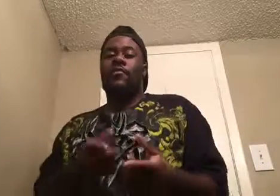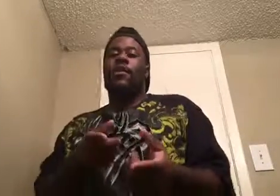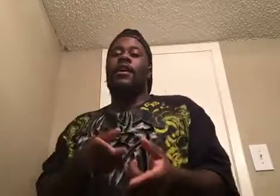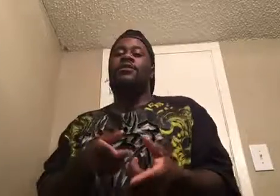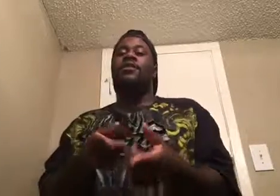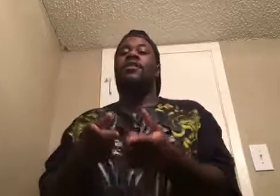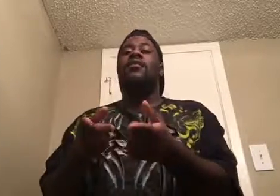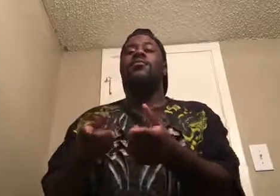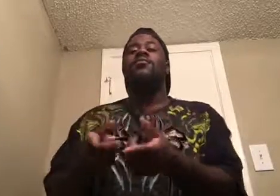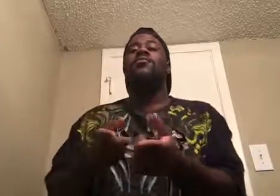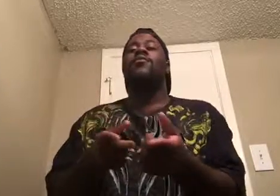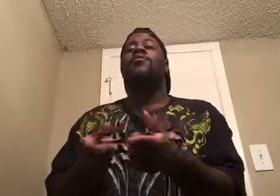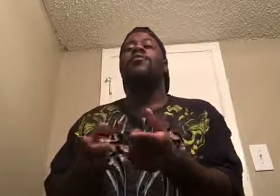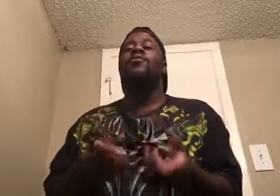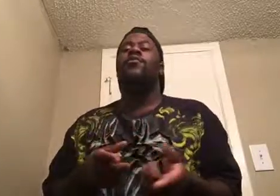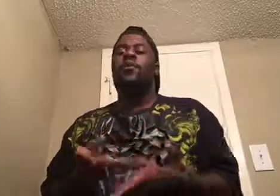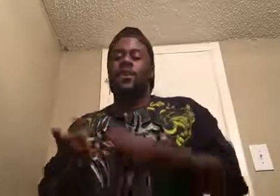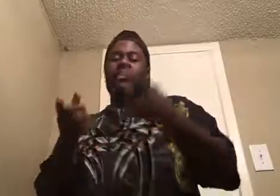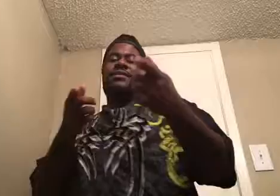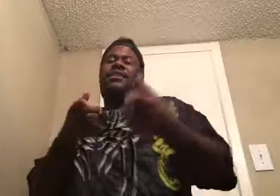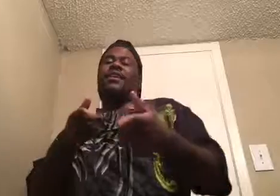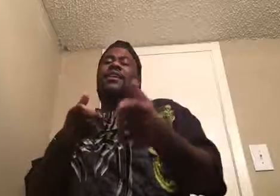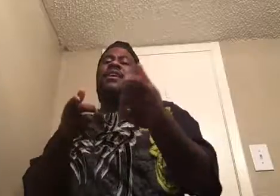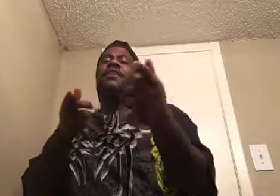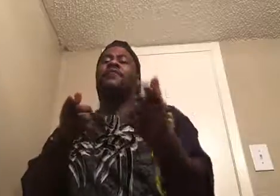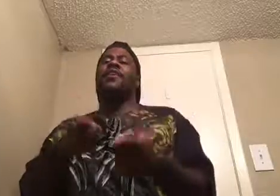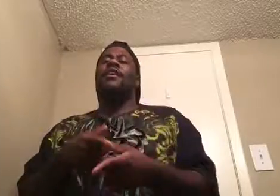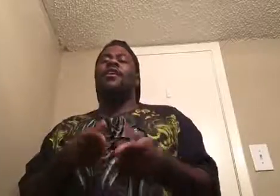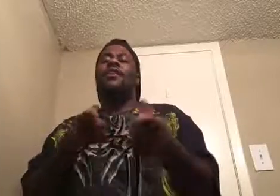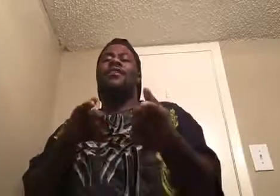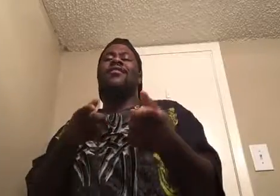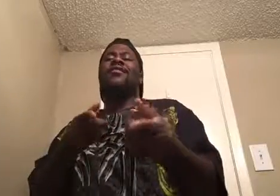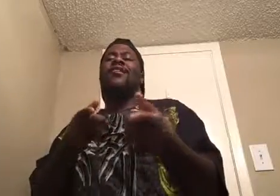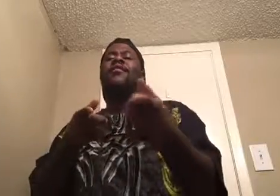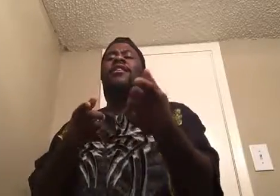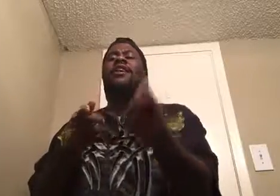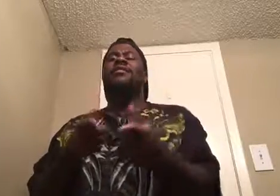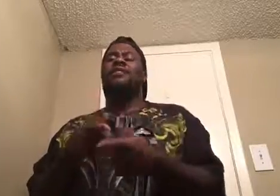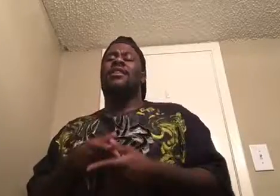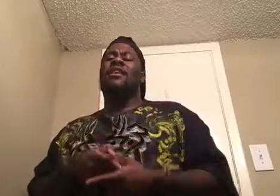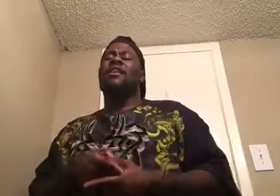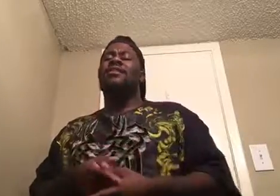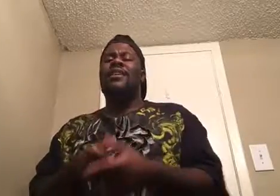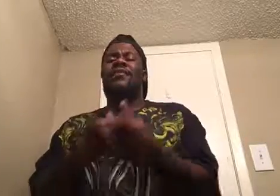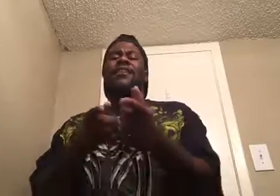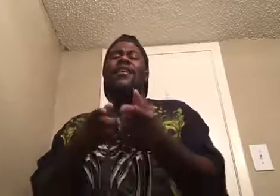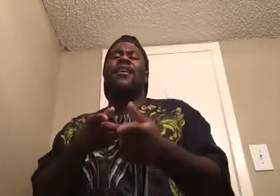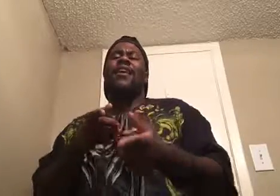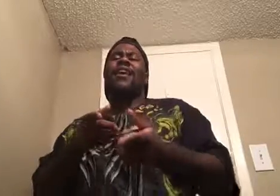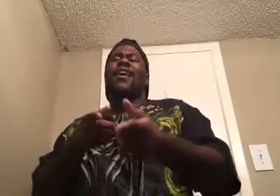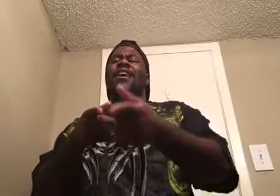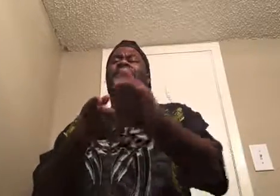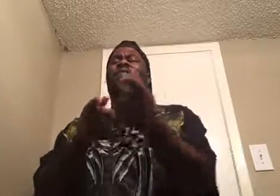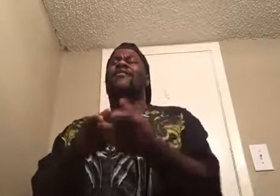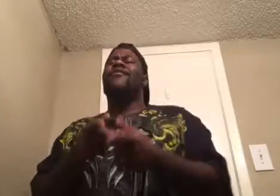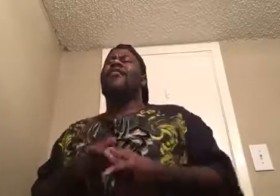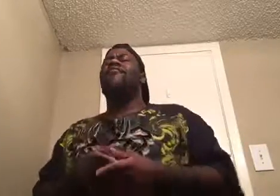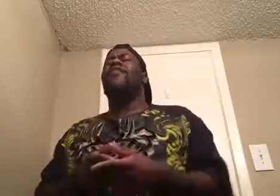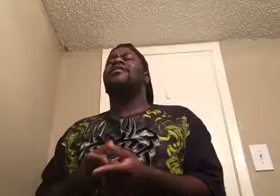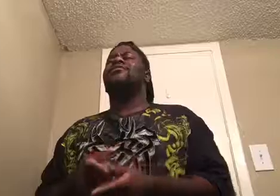through, place to come through. Send me your location, let's vibe the